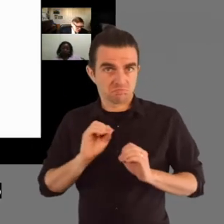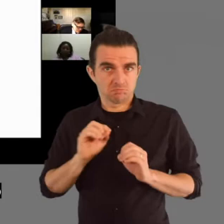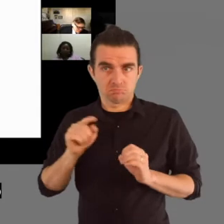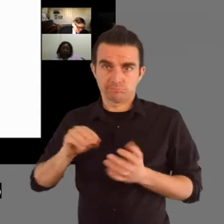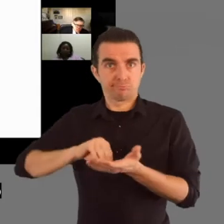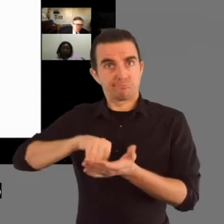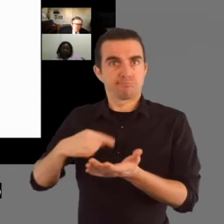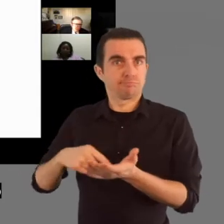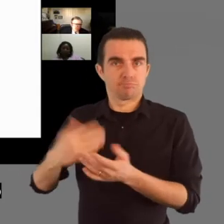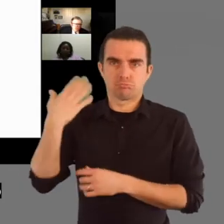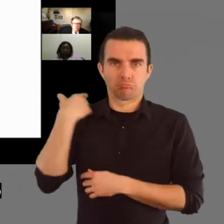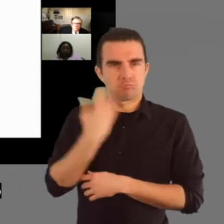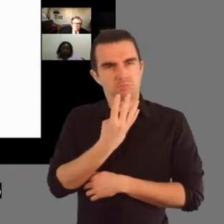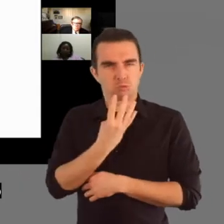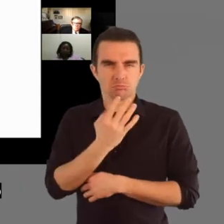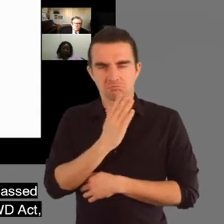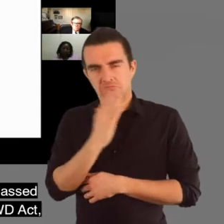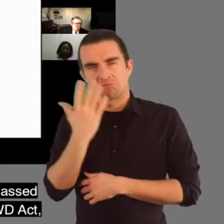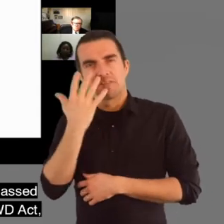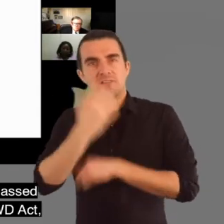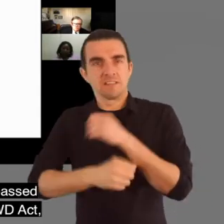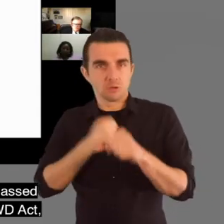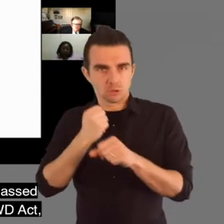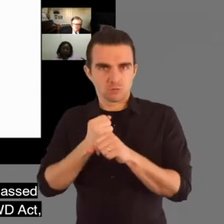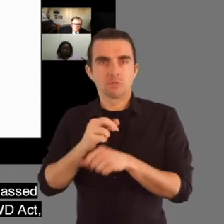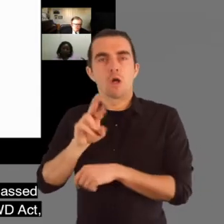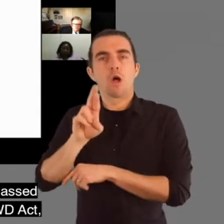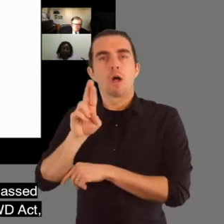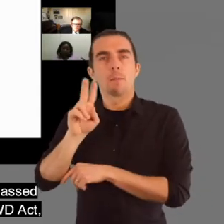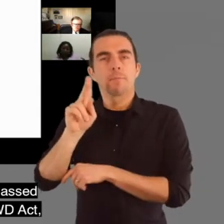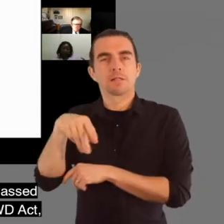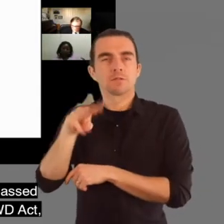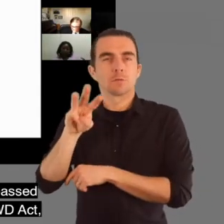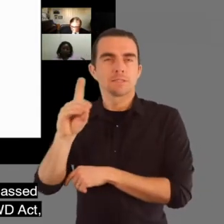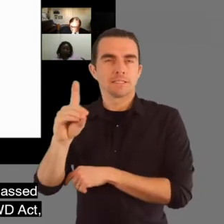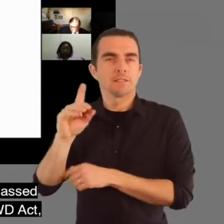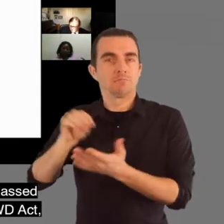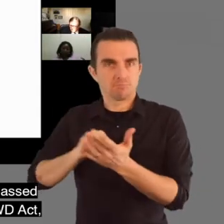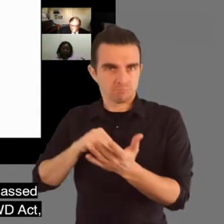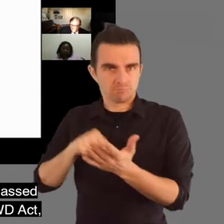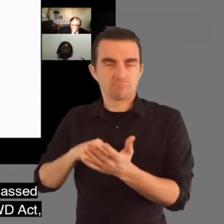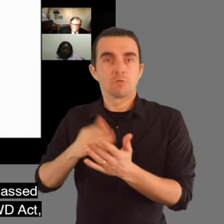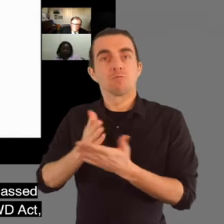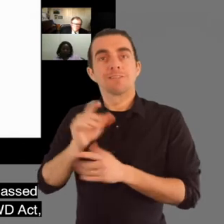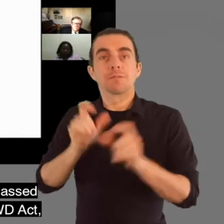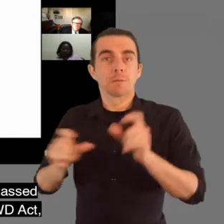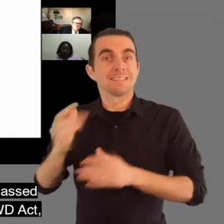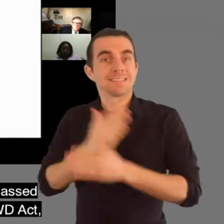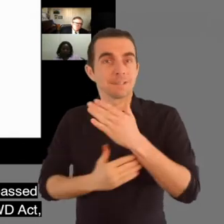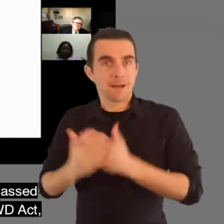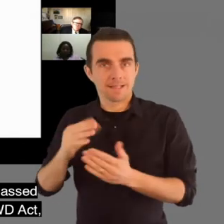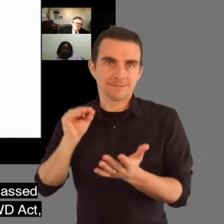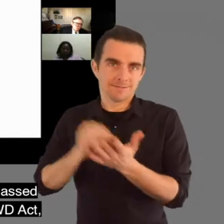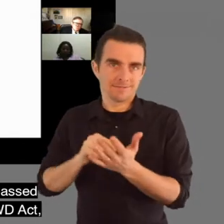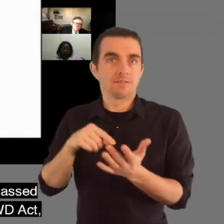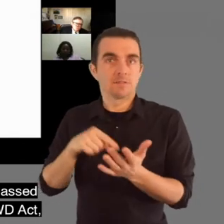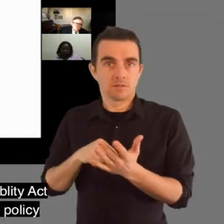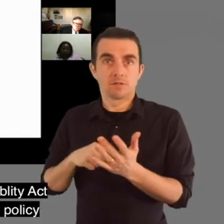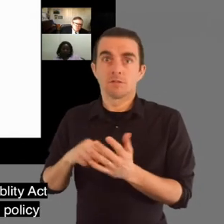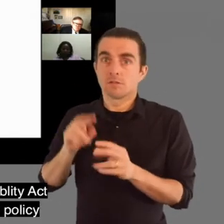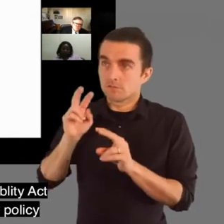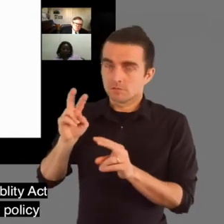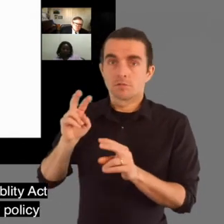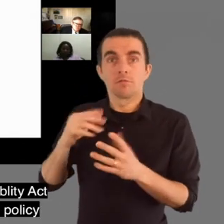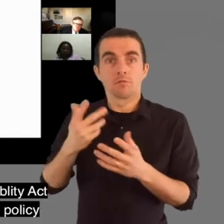taken off to the true sense of it. Now, the new law which was passed 4 or 5 years back, say